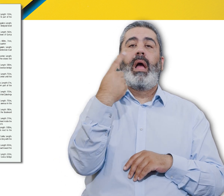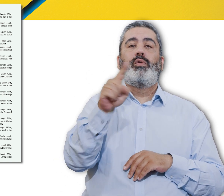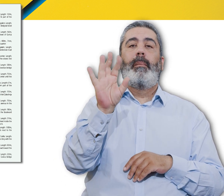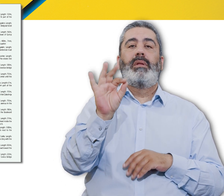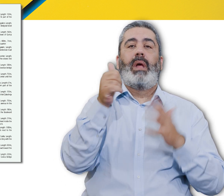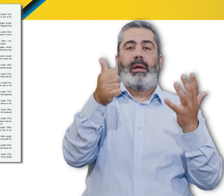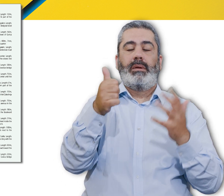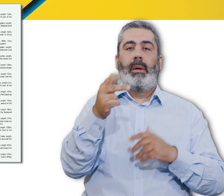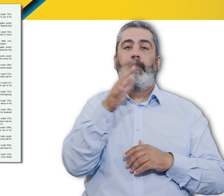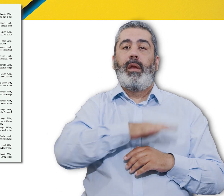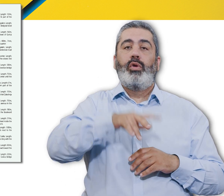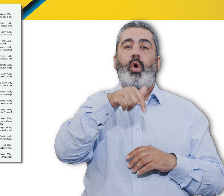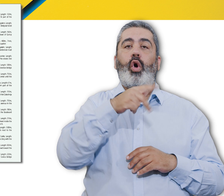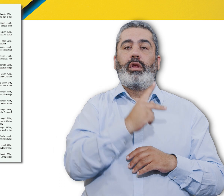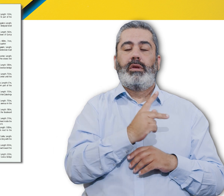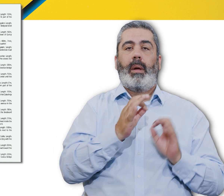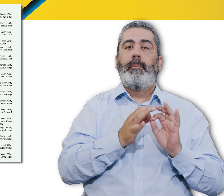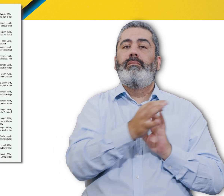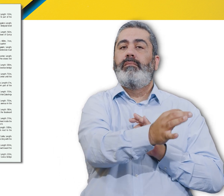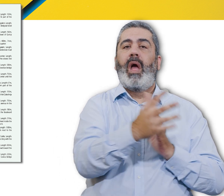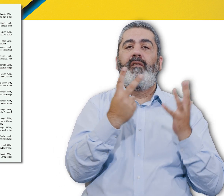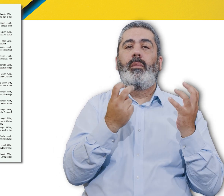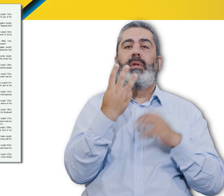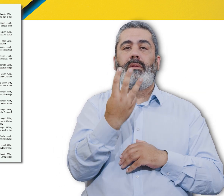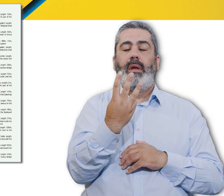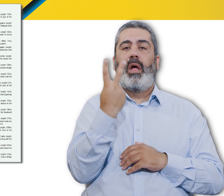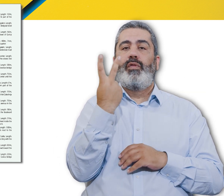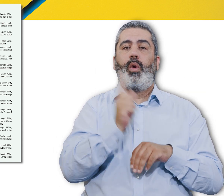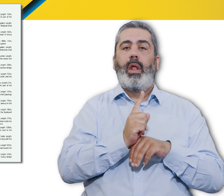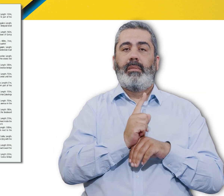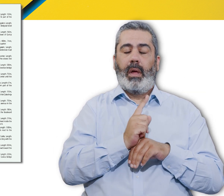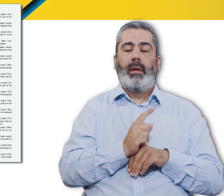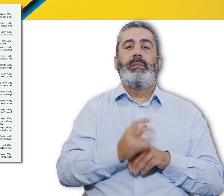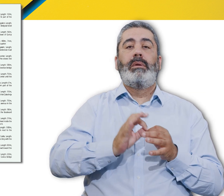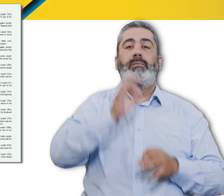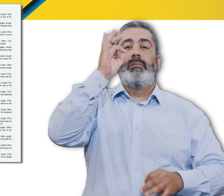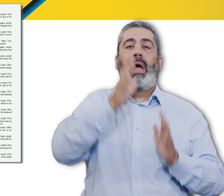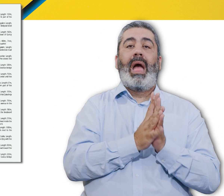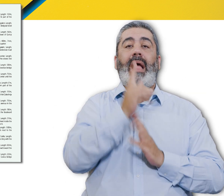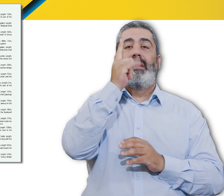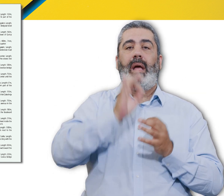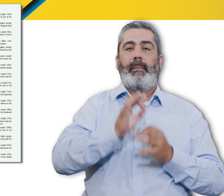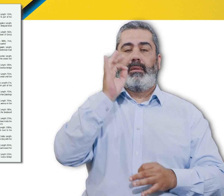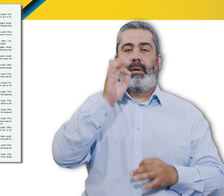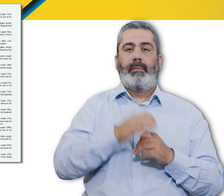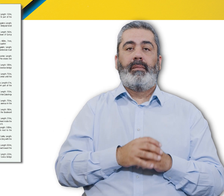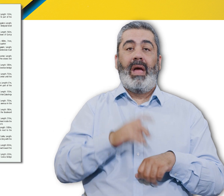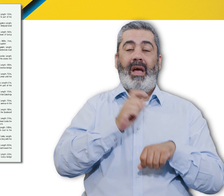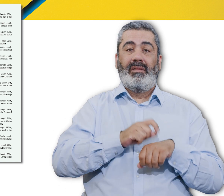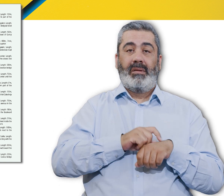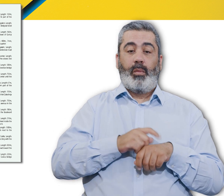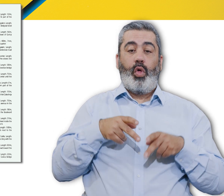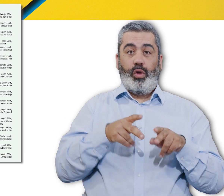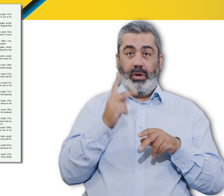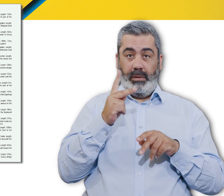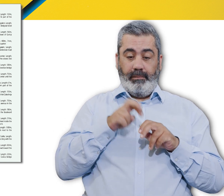number 156, area, Gorica, length, 73 m, 2 min, elevation, 11